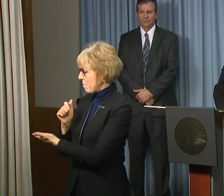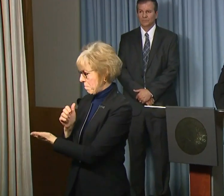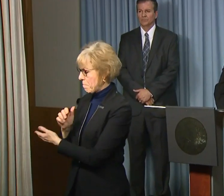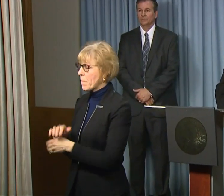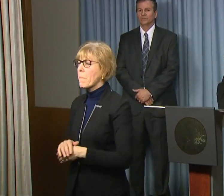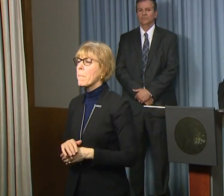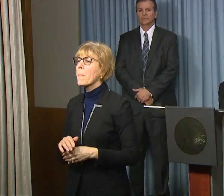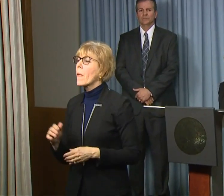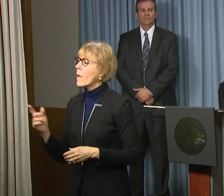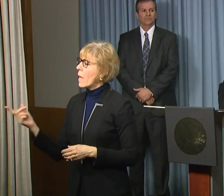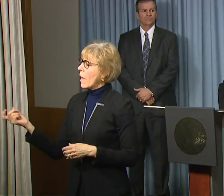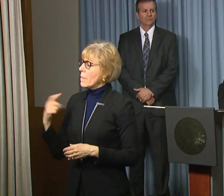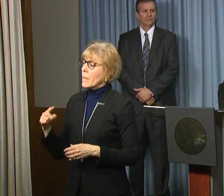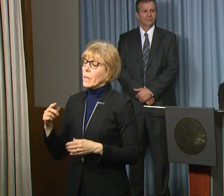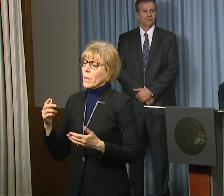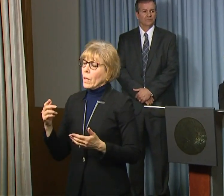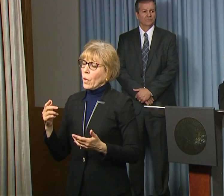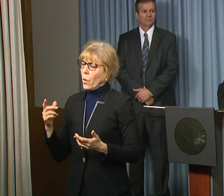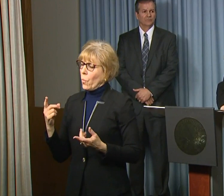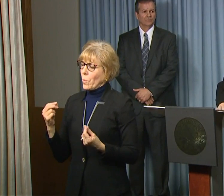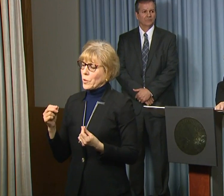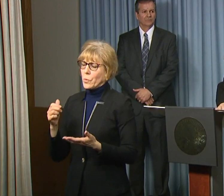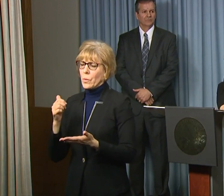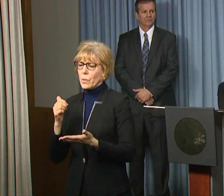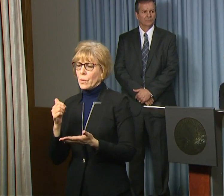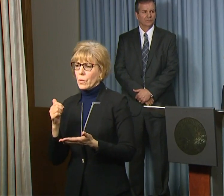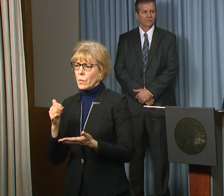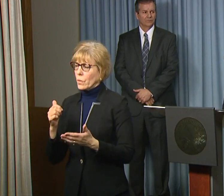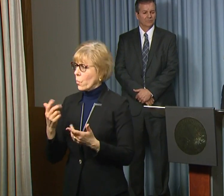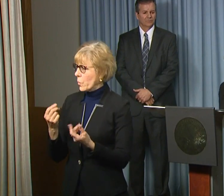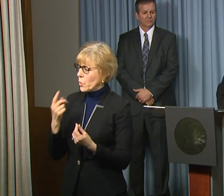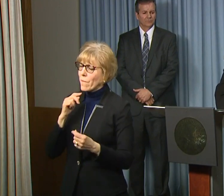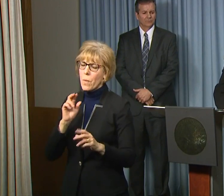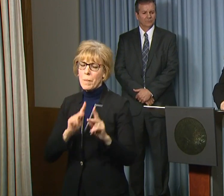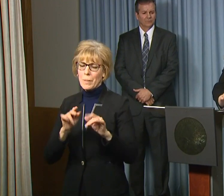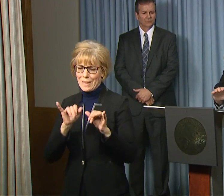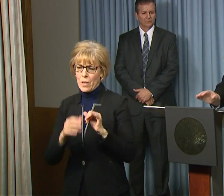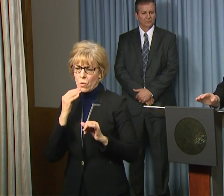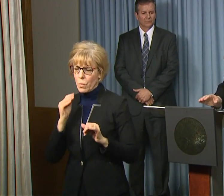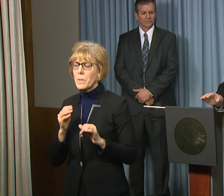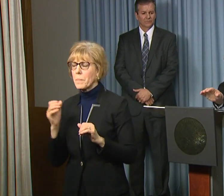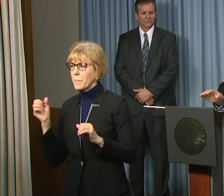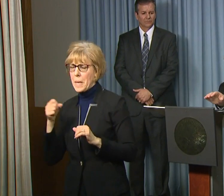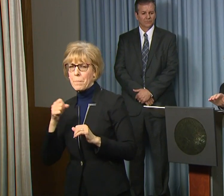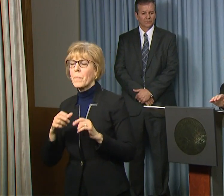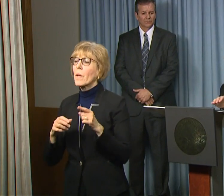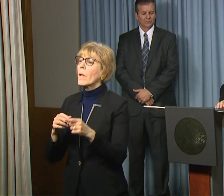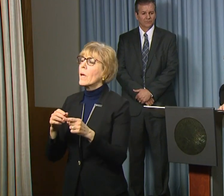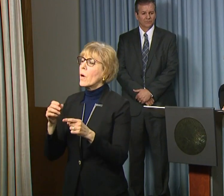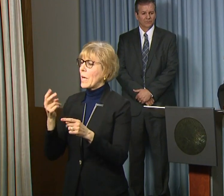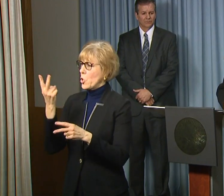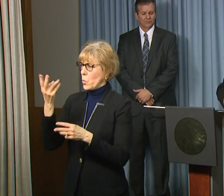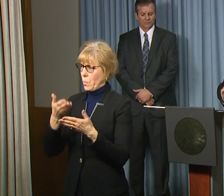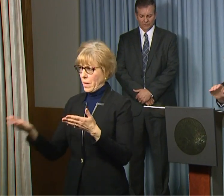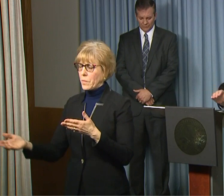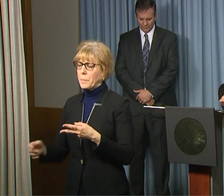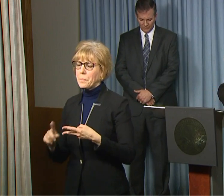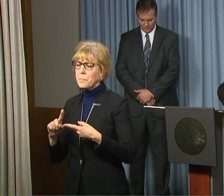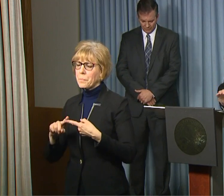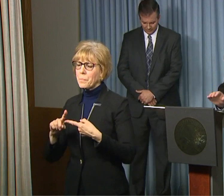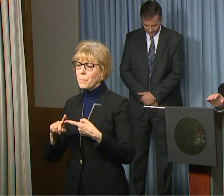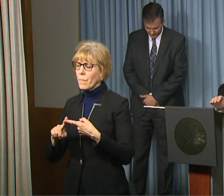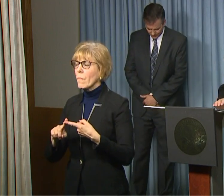The question was about what we're doing to house people, to keep people housed. So I want to reiterate two points on that. One,